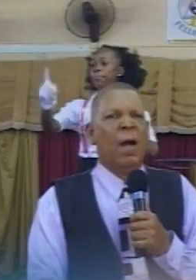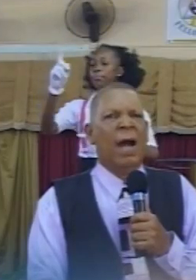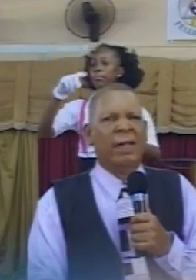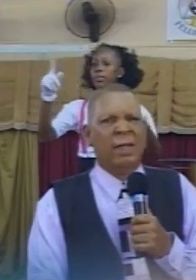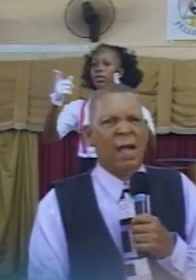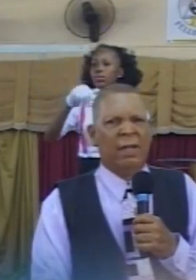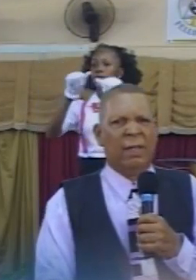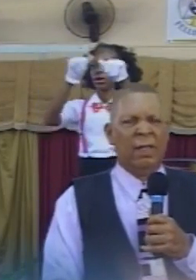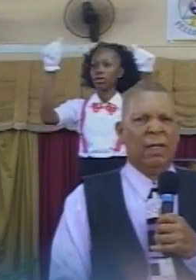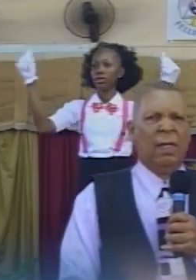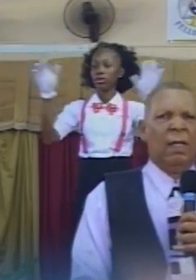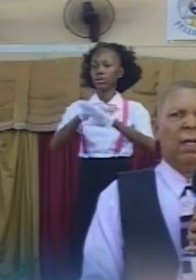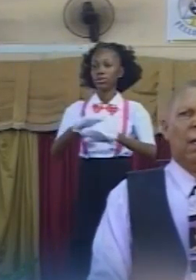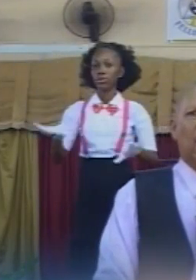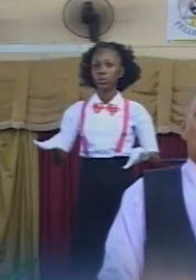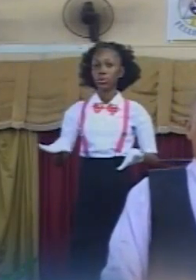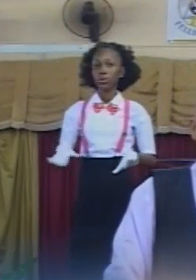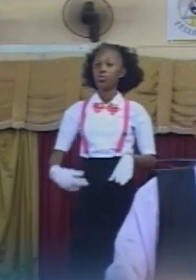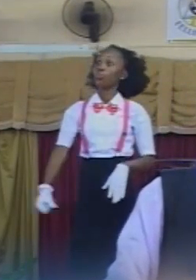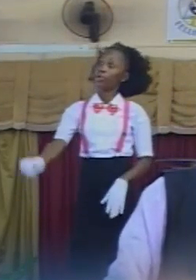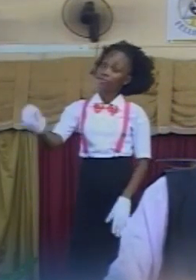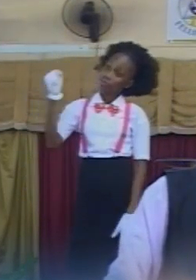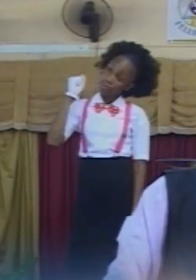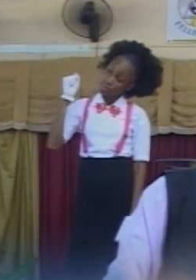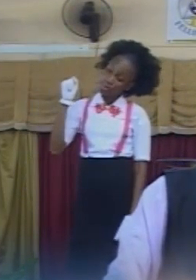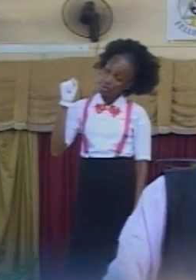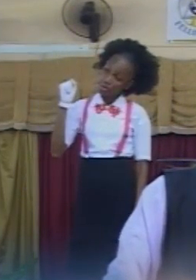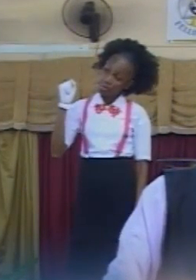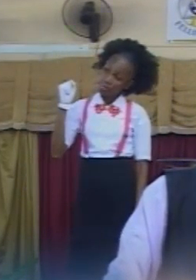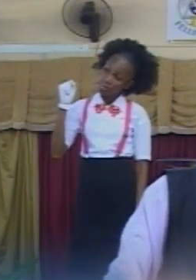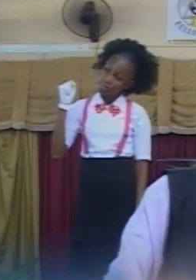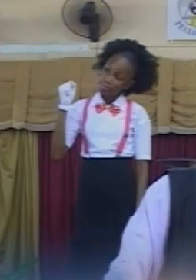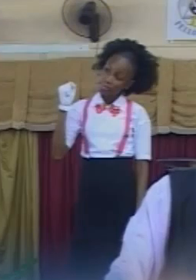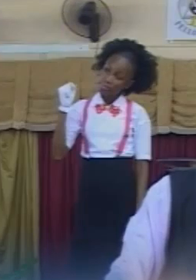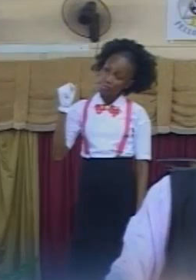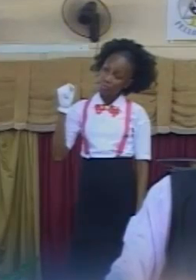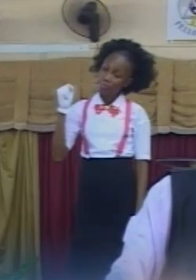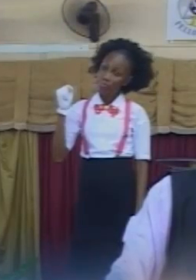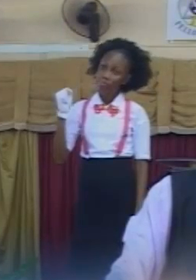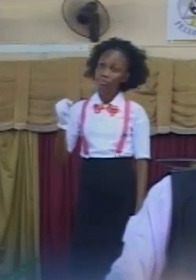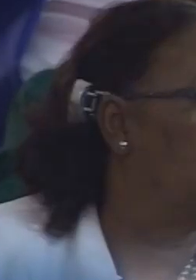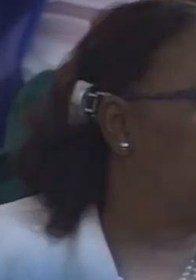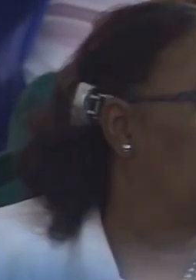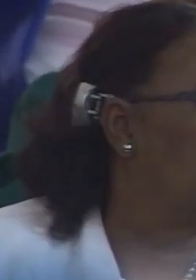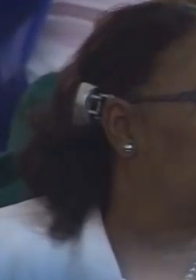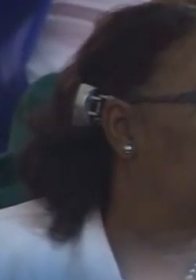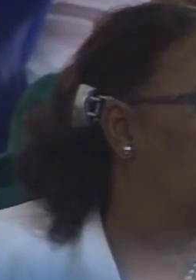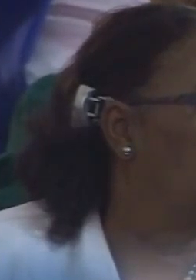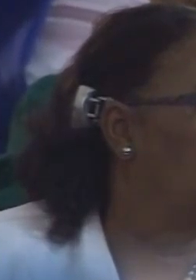Don't harden your heart. And don't resist it if conviction is upon you.